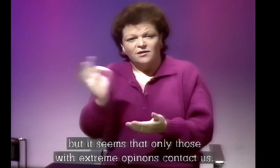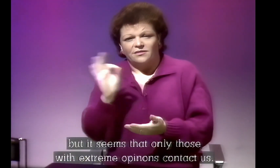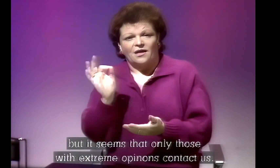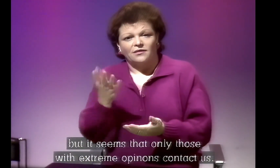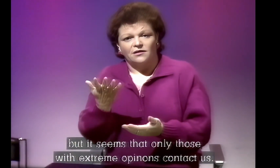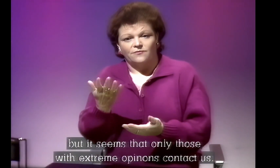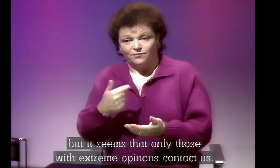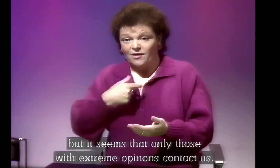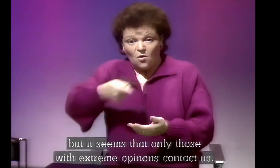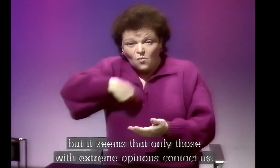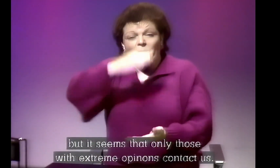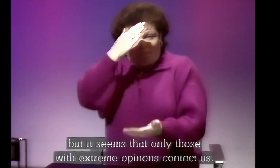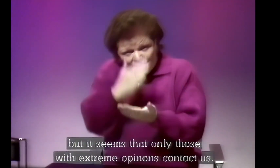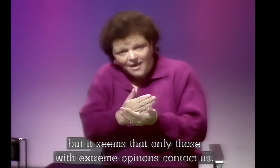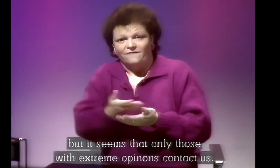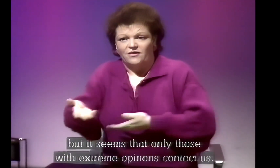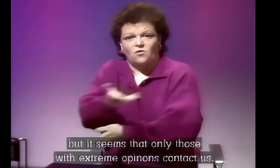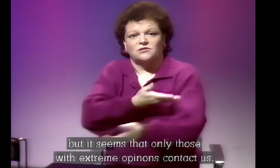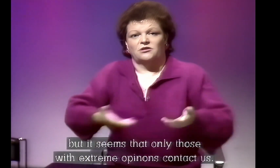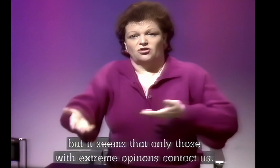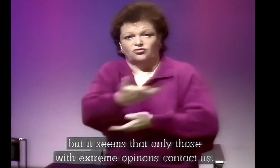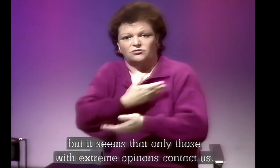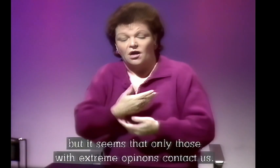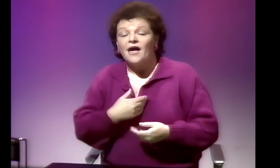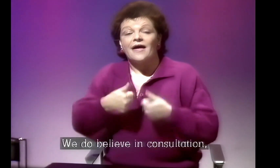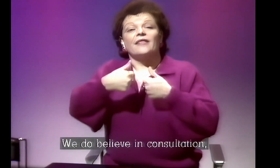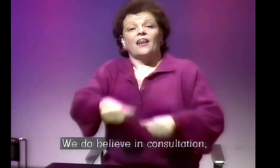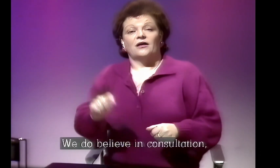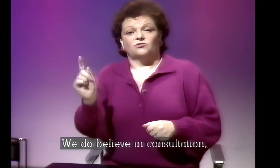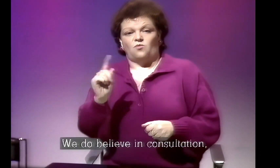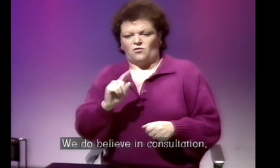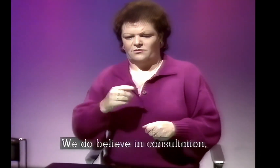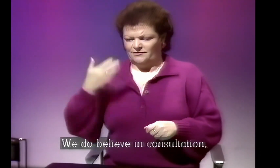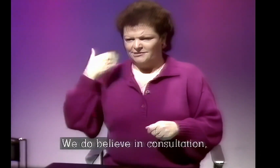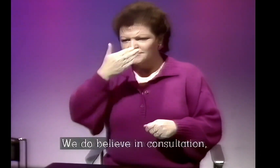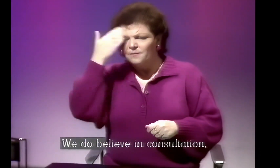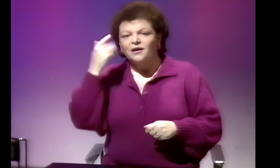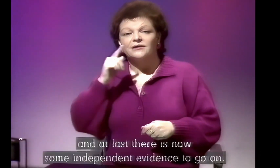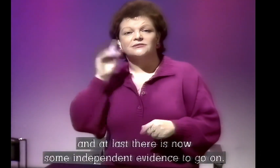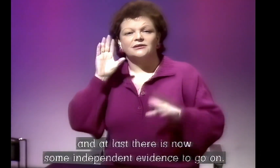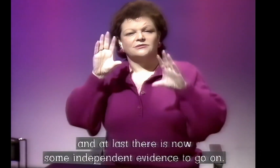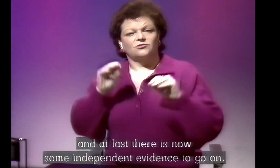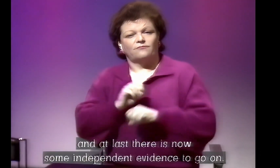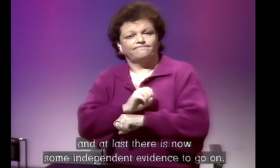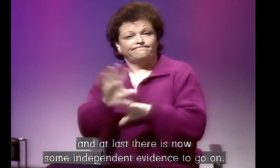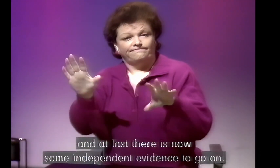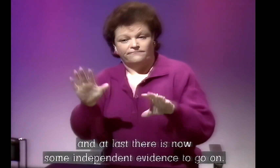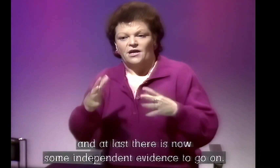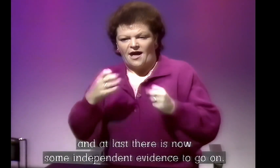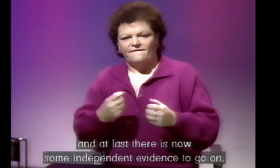opinions contact us. We do believe in consultation, and at last, since we've been off the air over the summer,